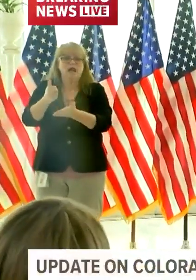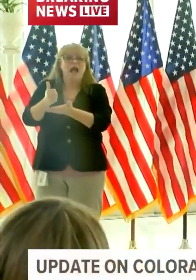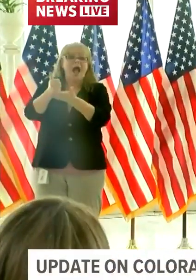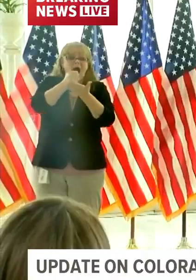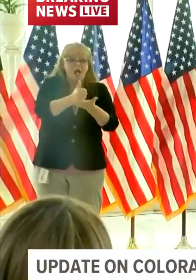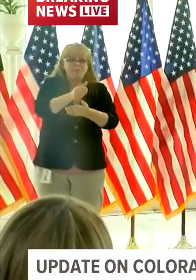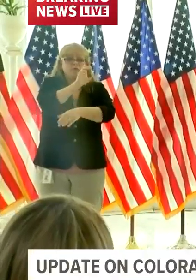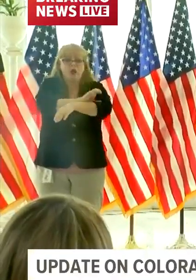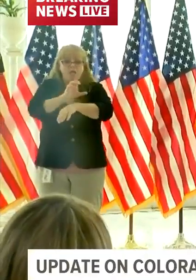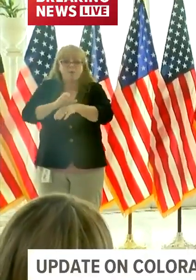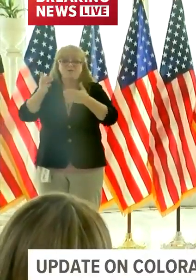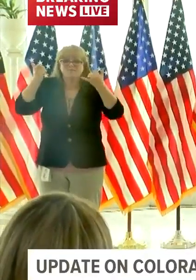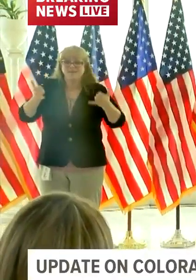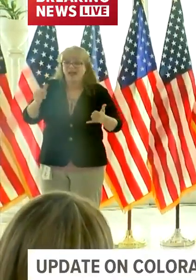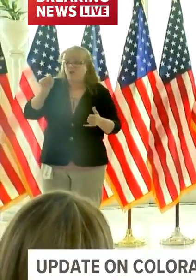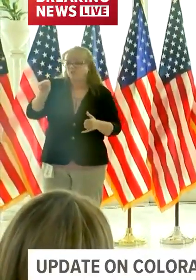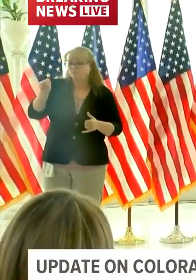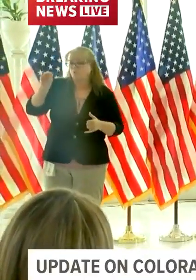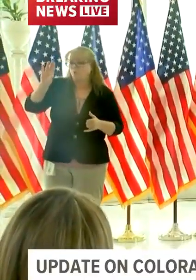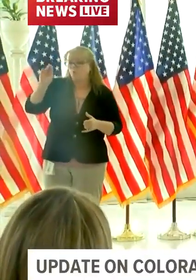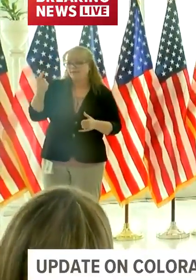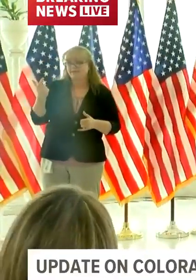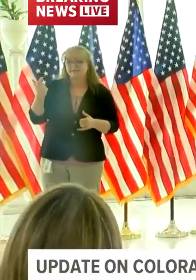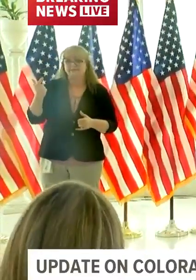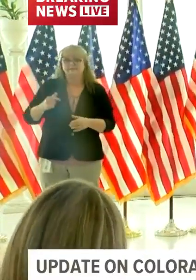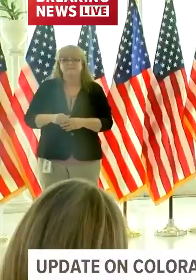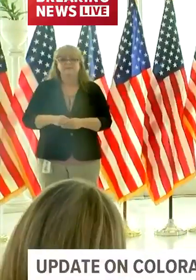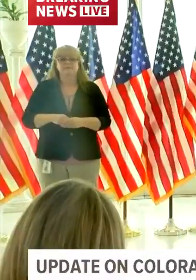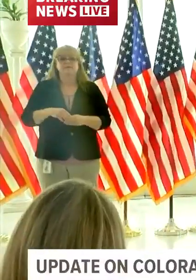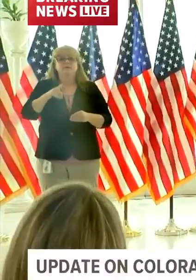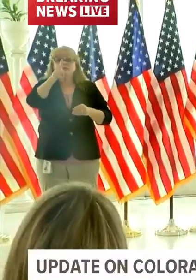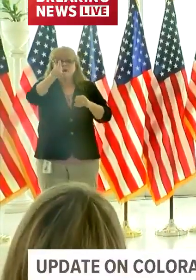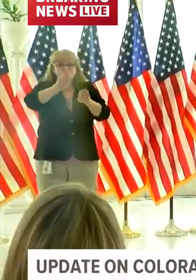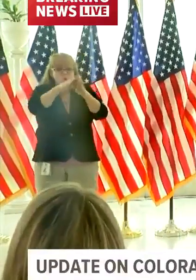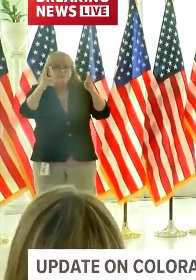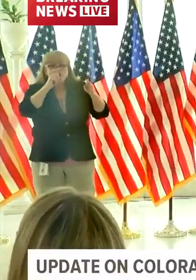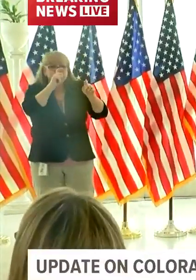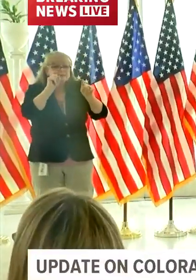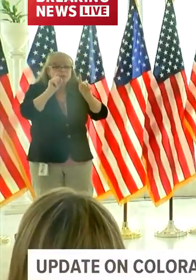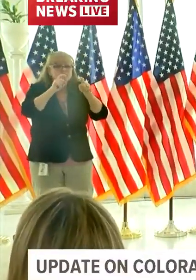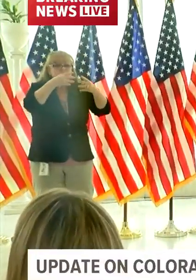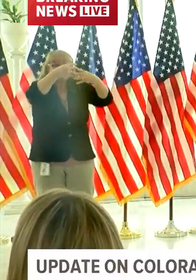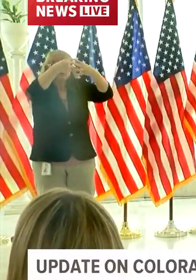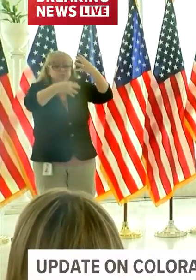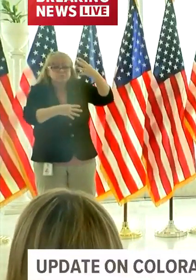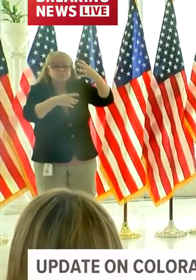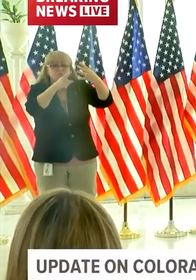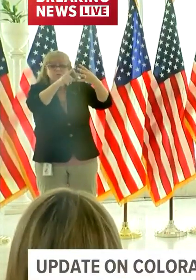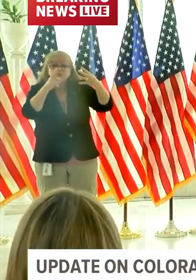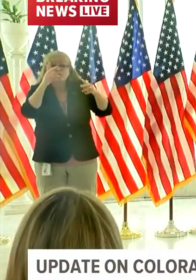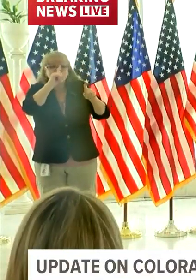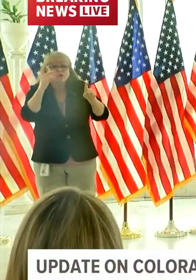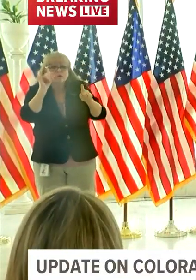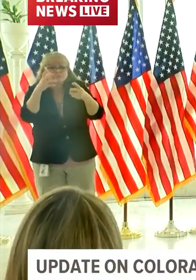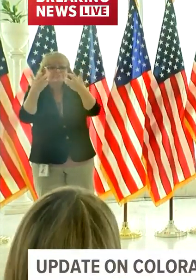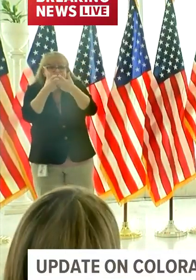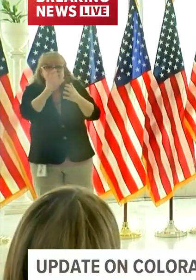your services are needed, there's on the form what you can do in your background, then we'll let you know. I'm also very proud